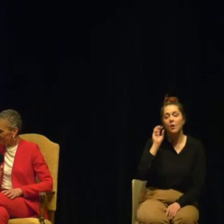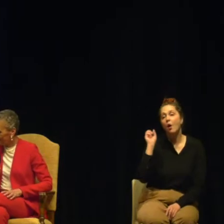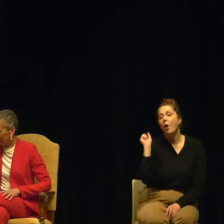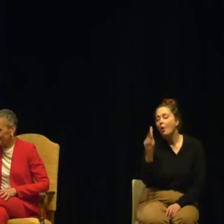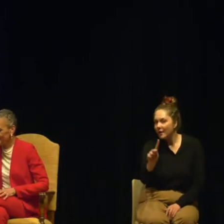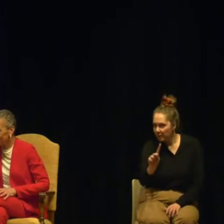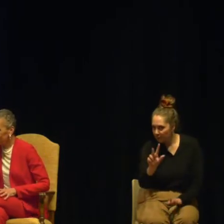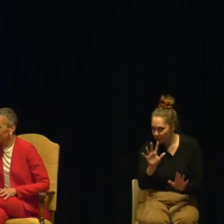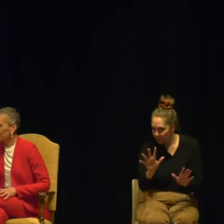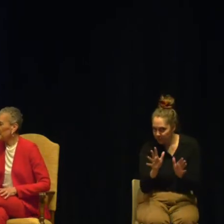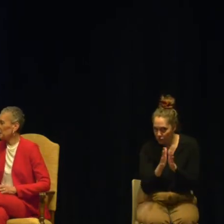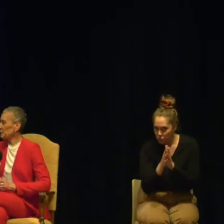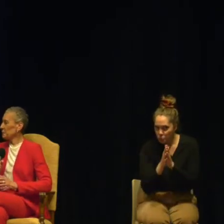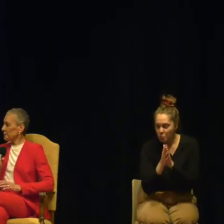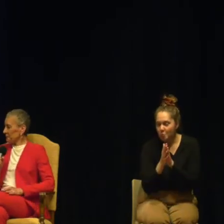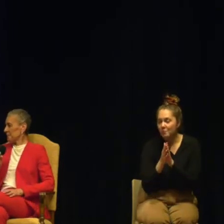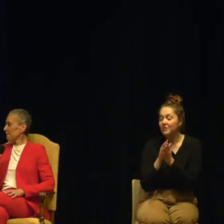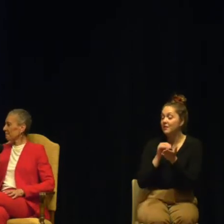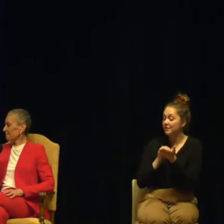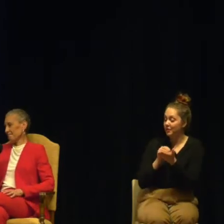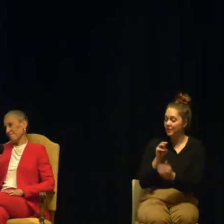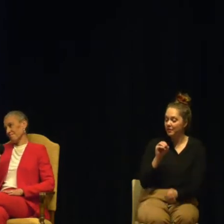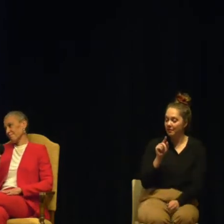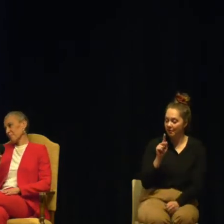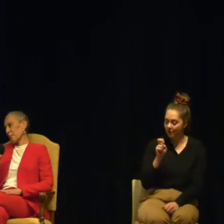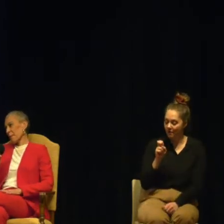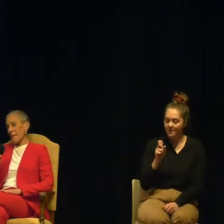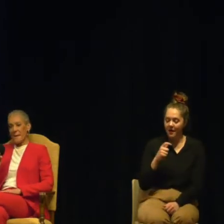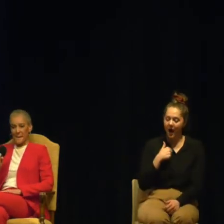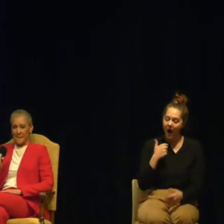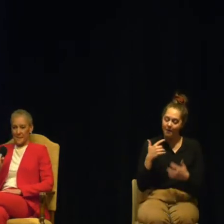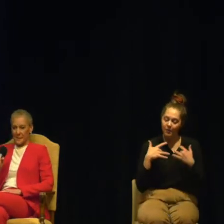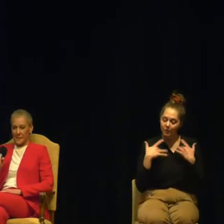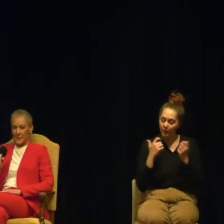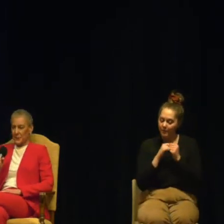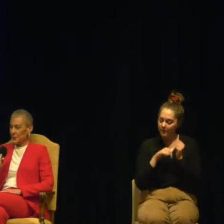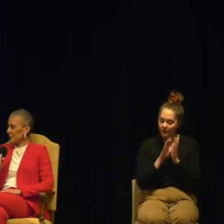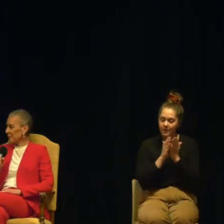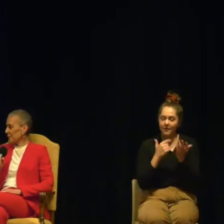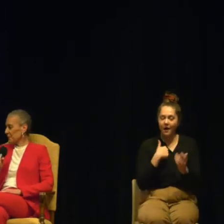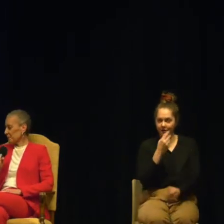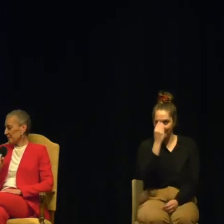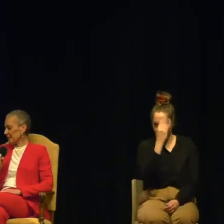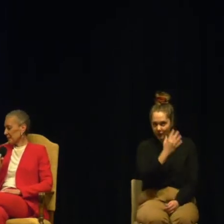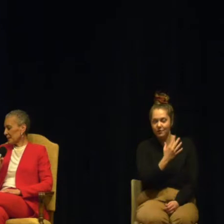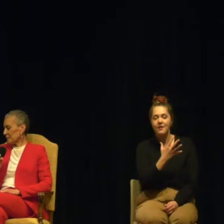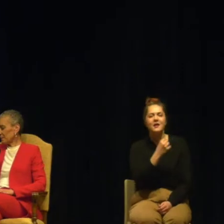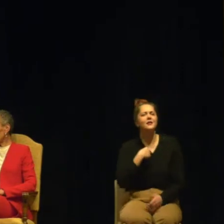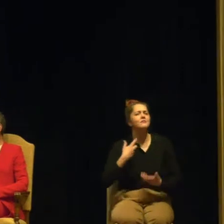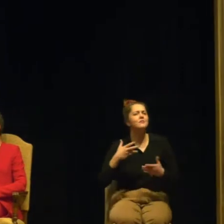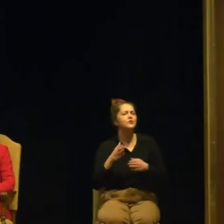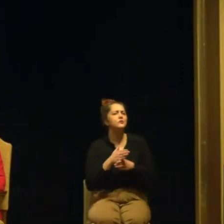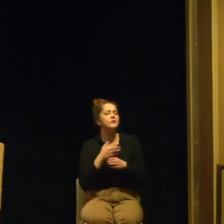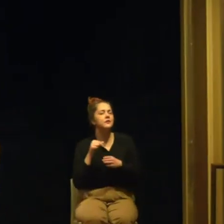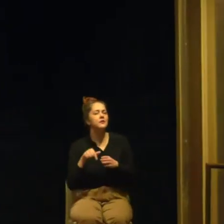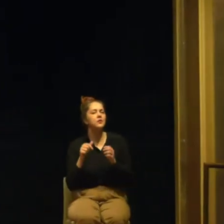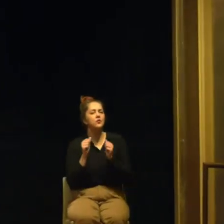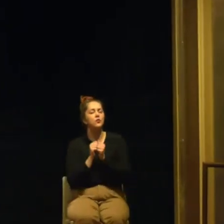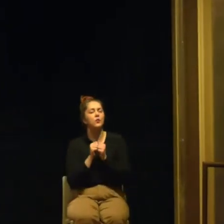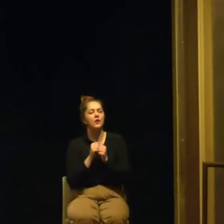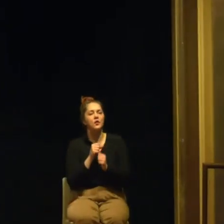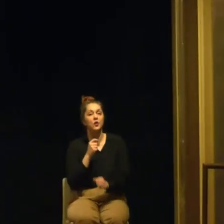so Dr. Malone, I am so thrilled with this book. I will tell you, and I shared this with